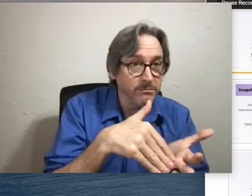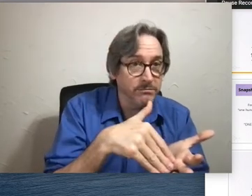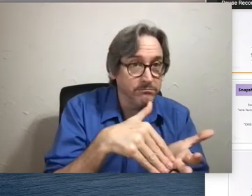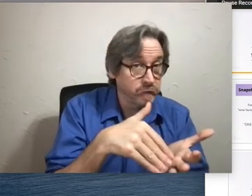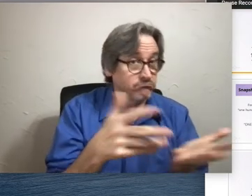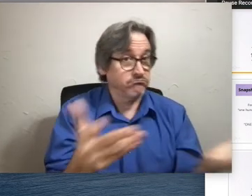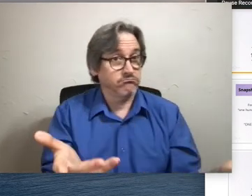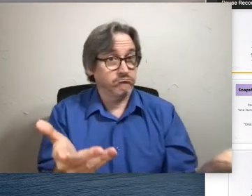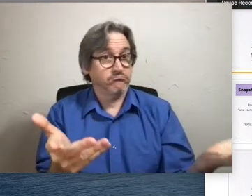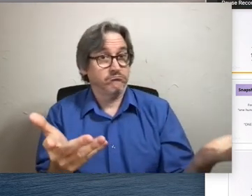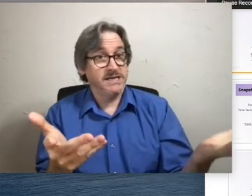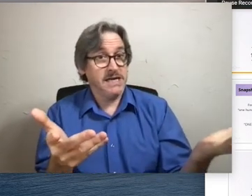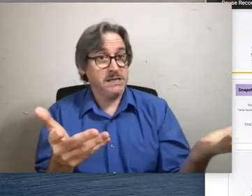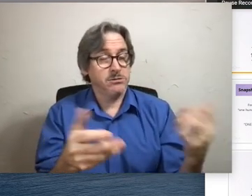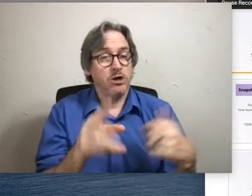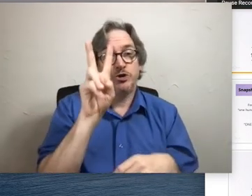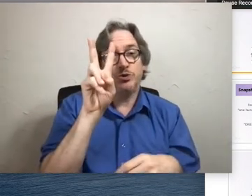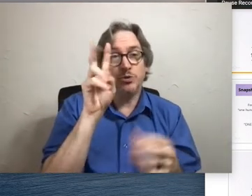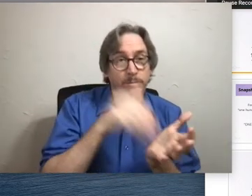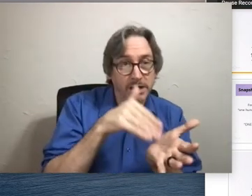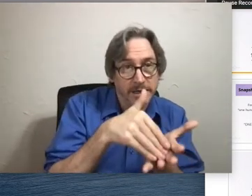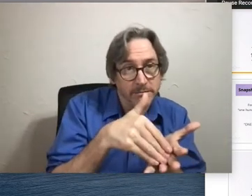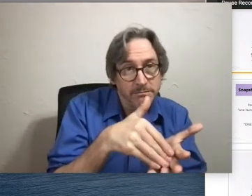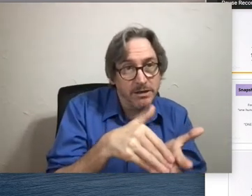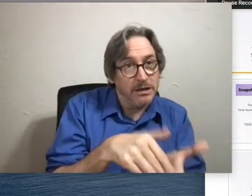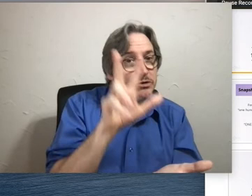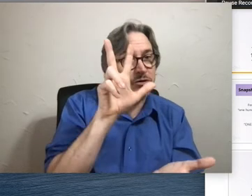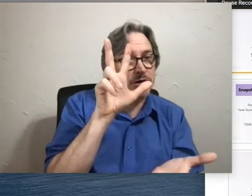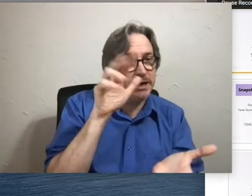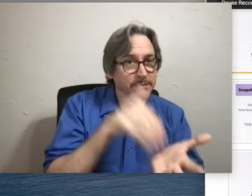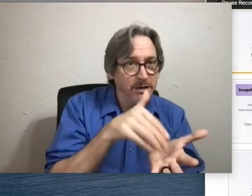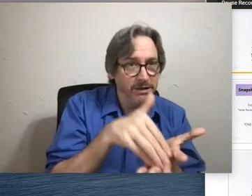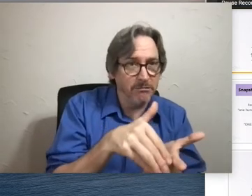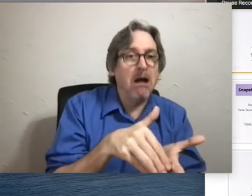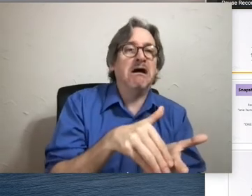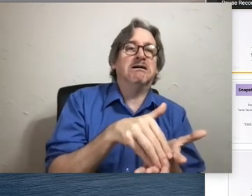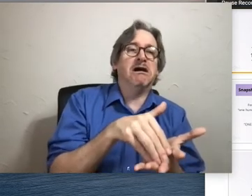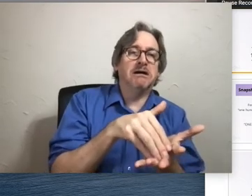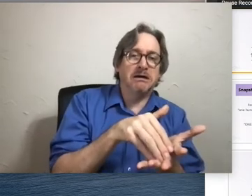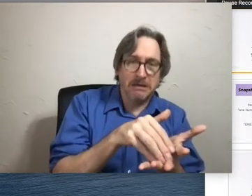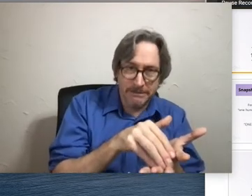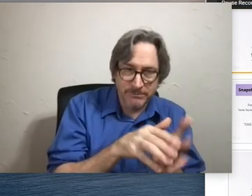1,000,000. Make sense? 2,000,000, 3,000,000.